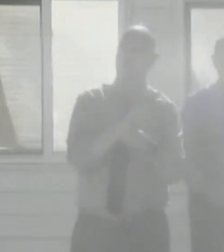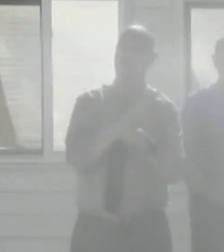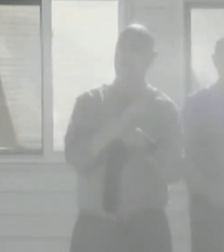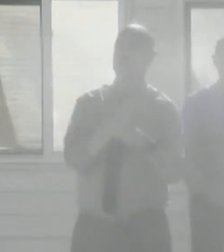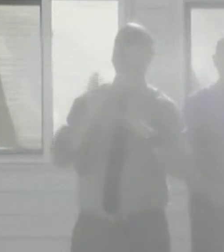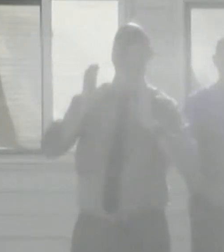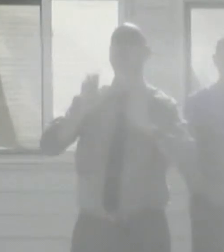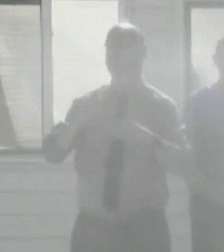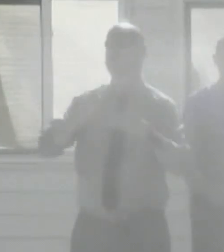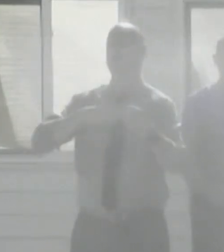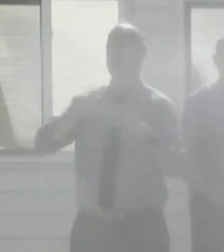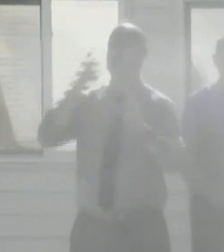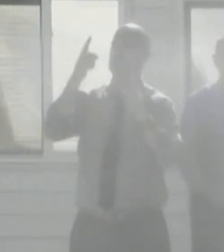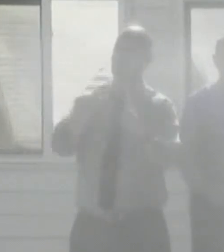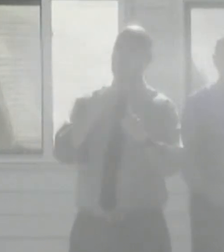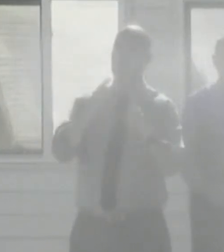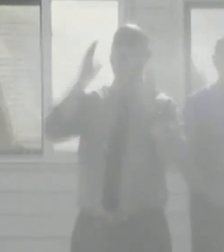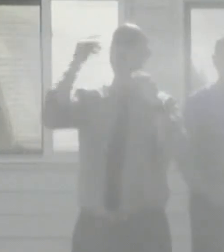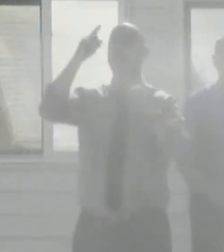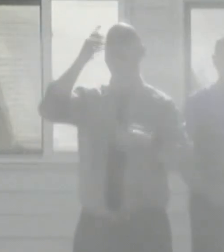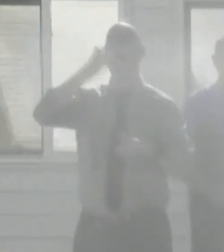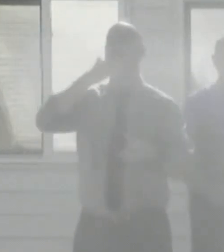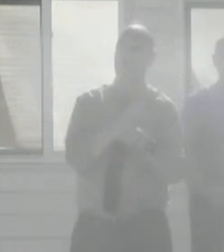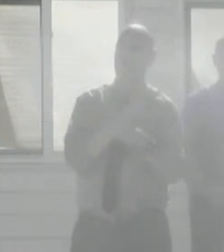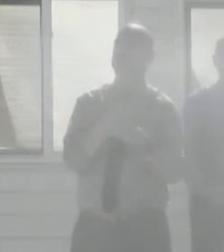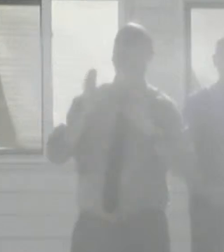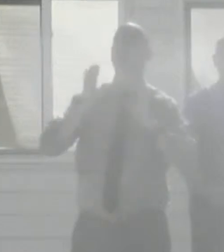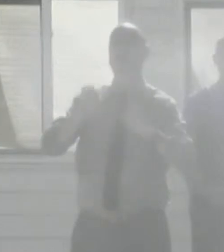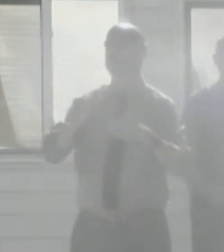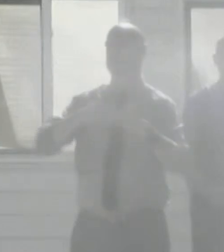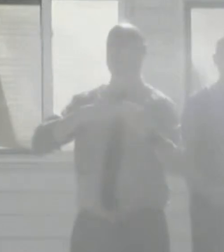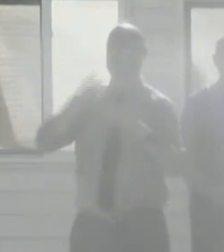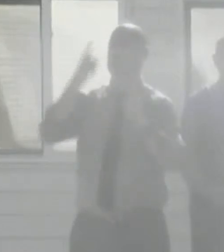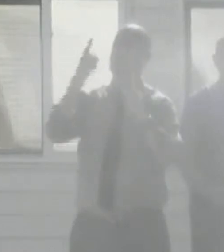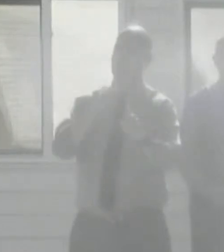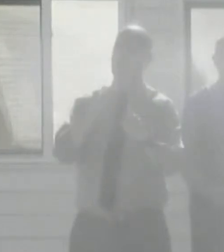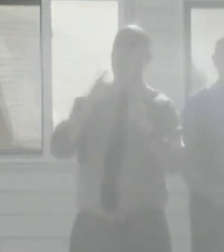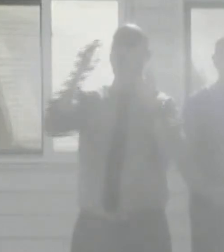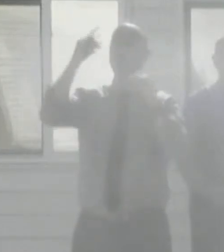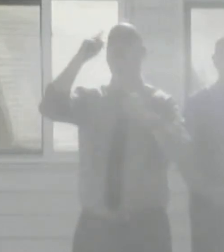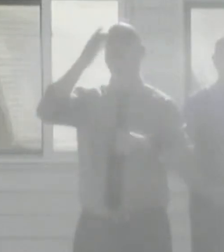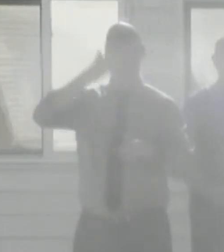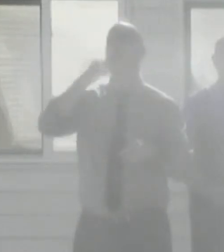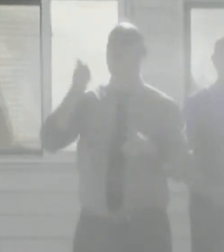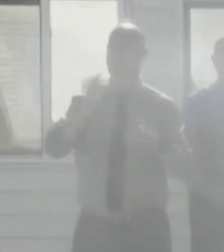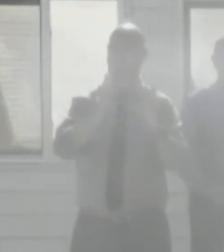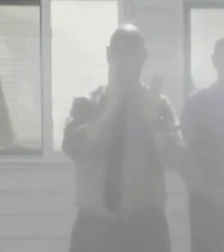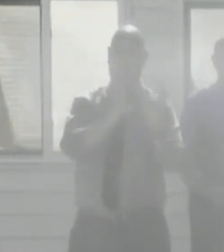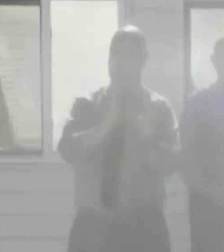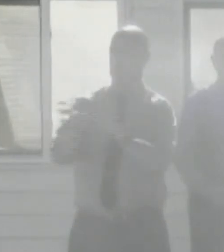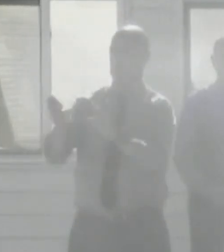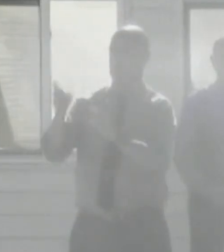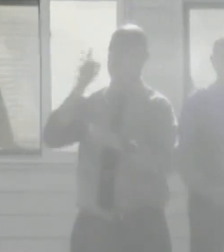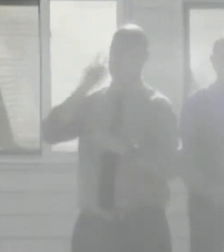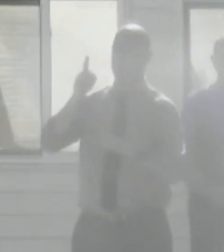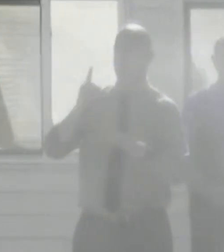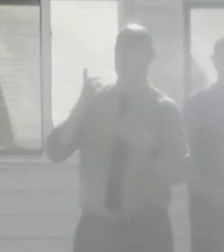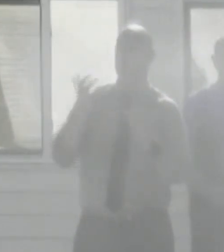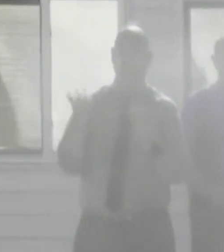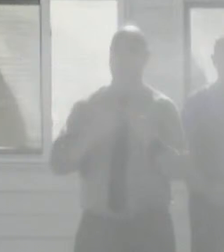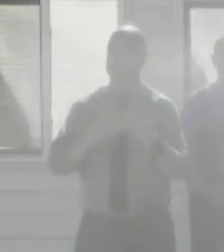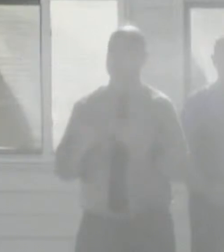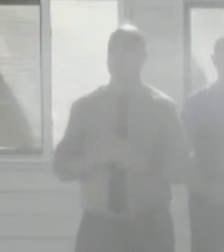best, but we will be prepared. So I want to thank everybody who's been prepared. So I want to thank everybody who's been involved in the effort. Thank all